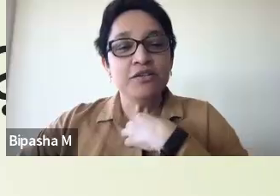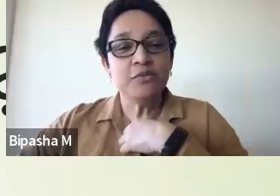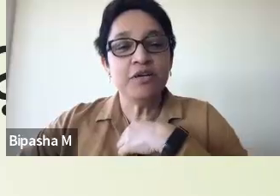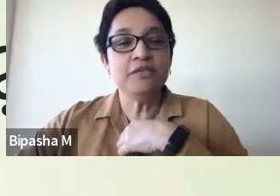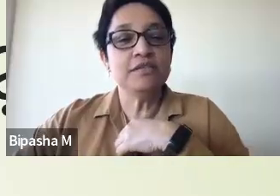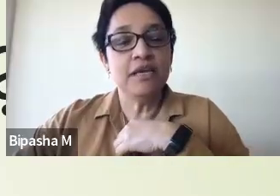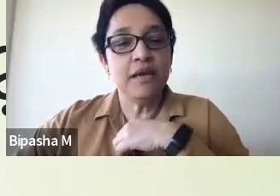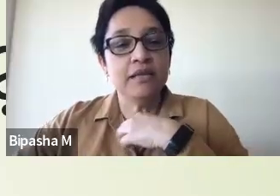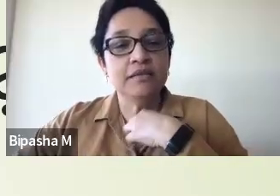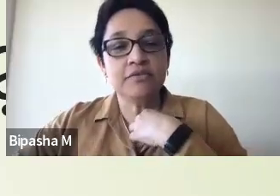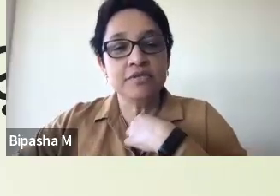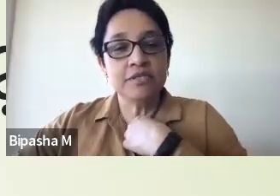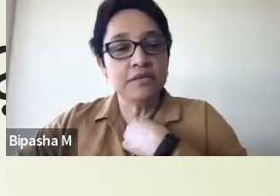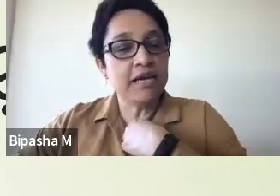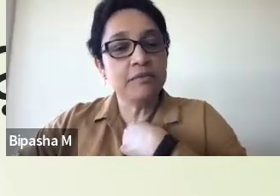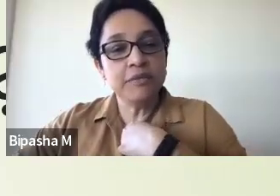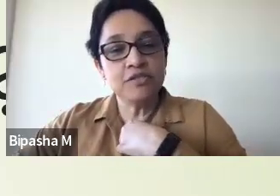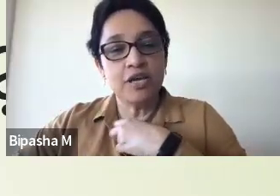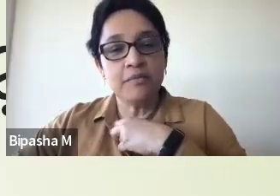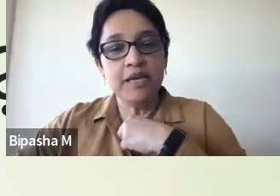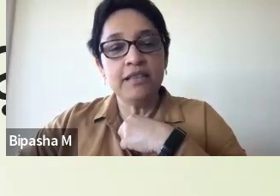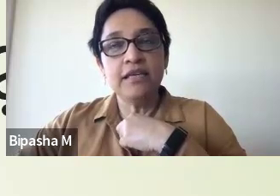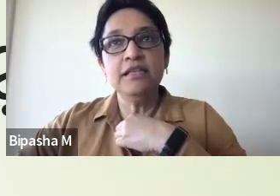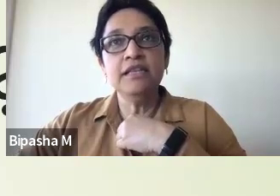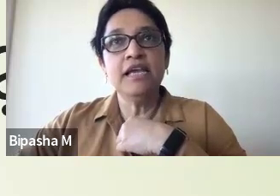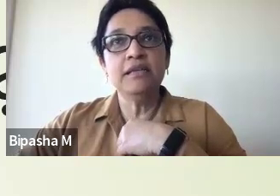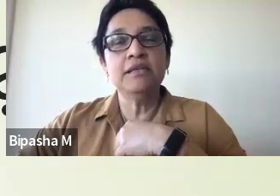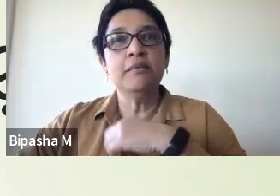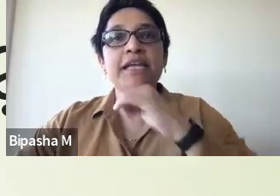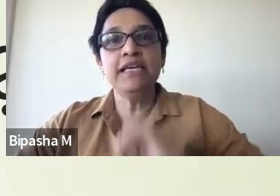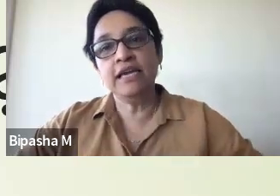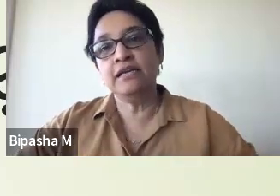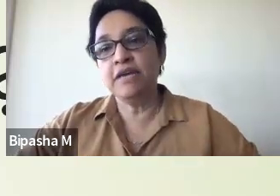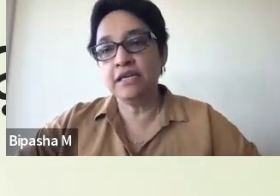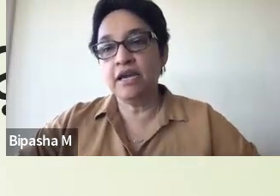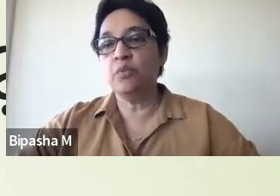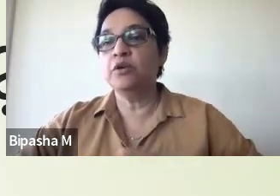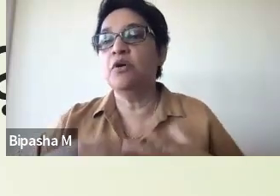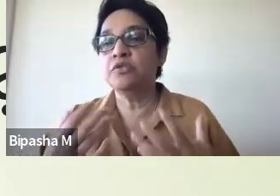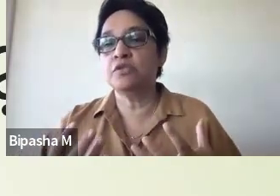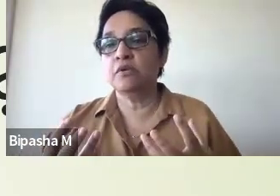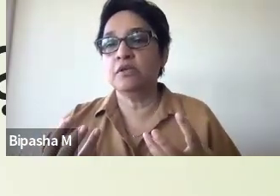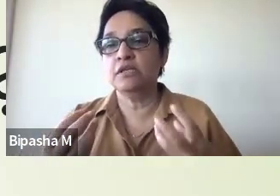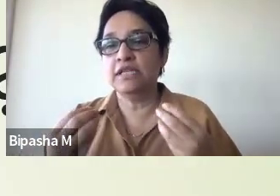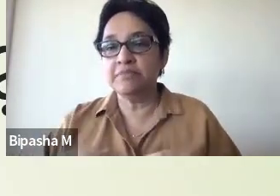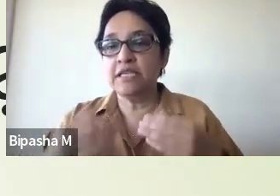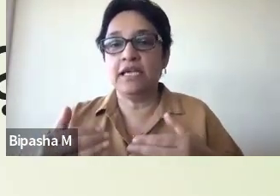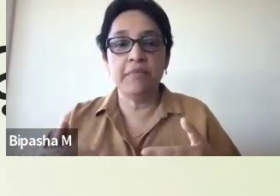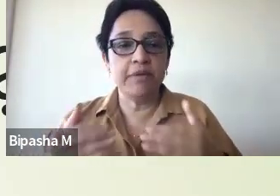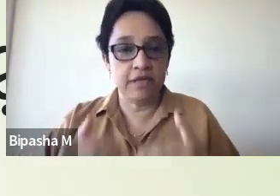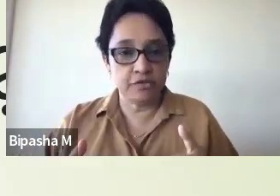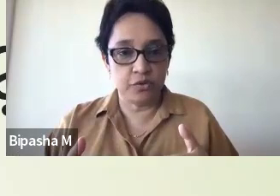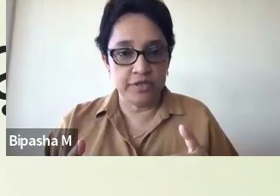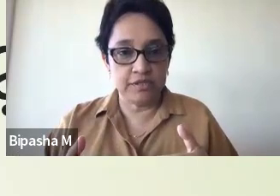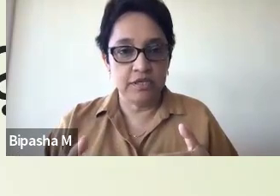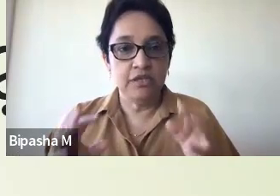I just also wanted to say, and Kristen and Michael, please check me. I think the Medicaid and Medicare were the most names that came